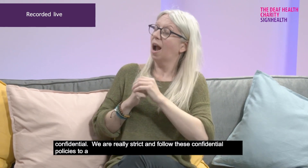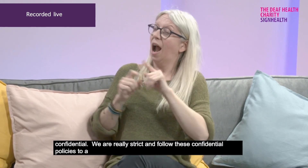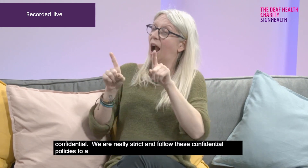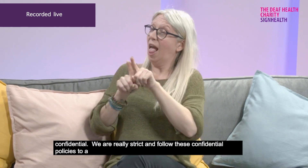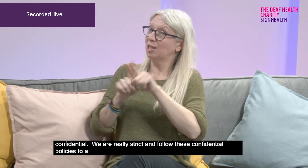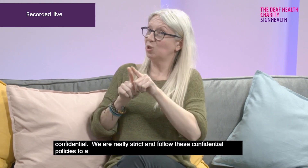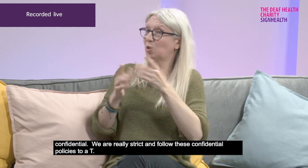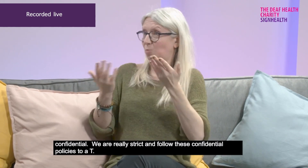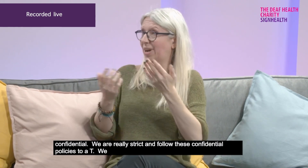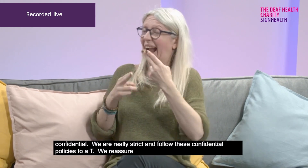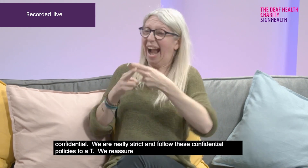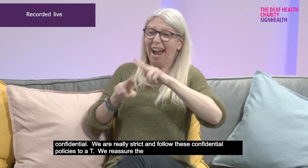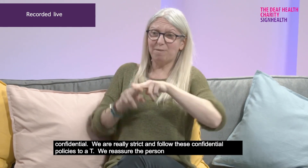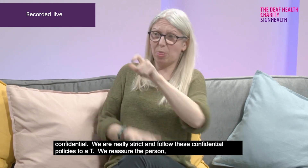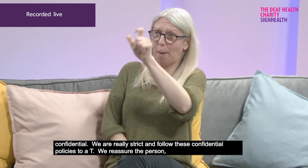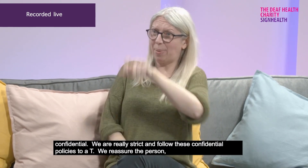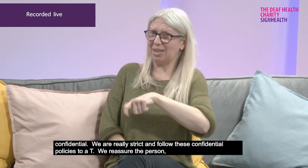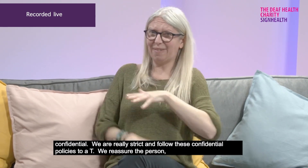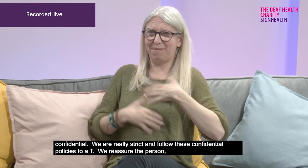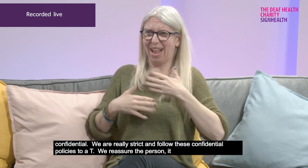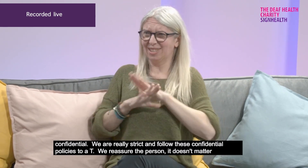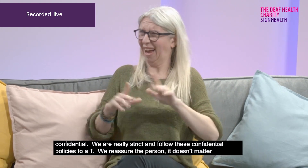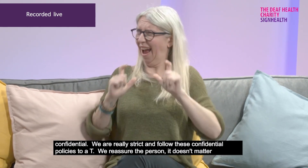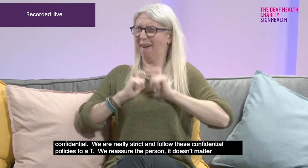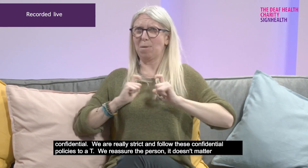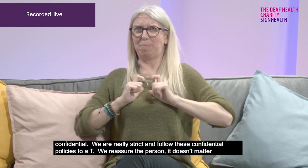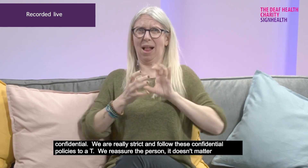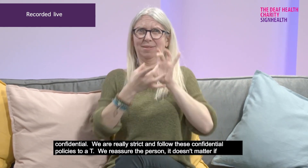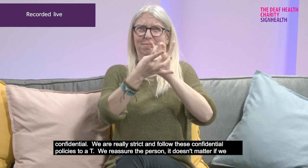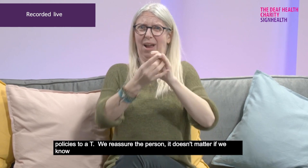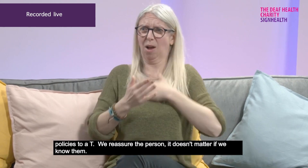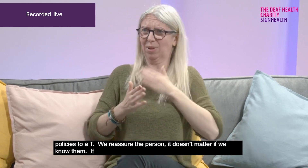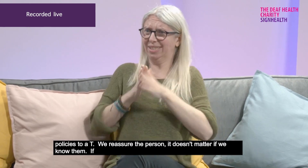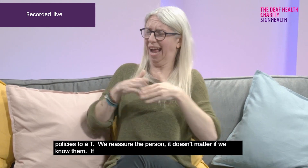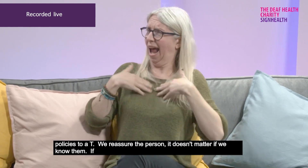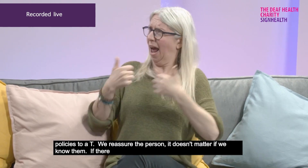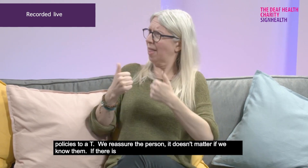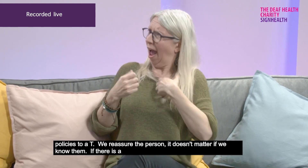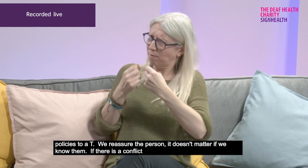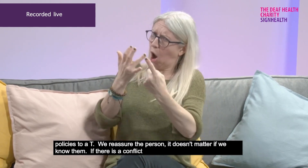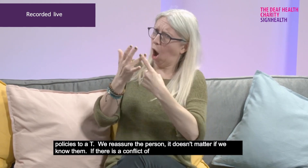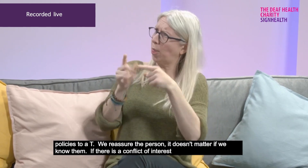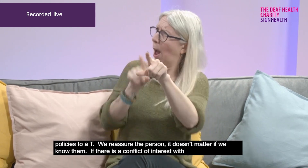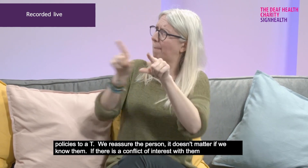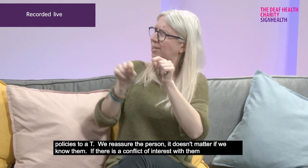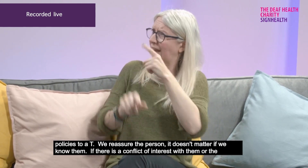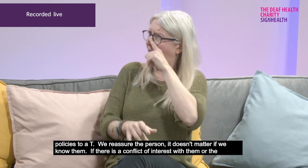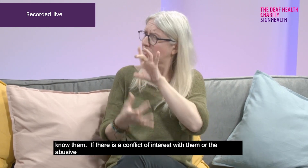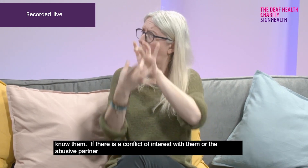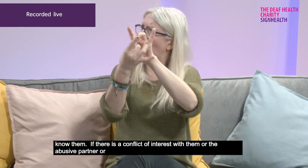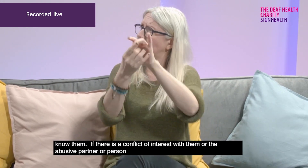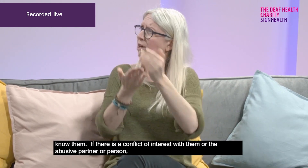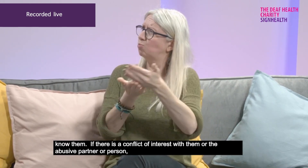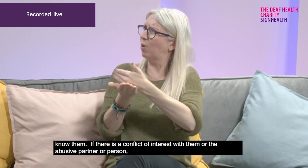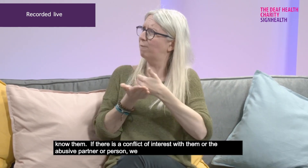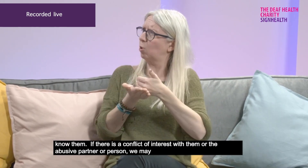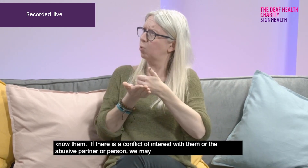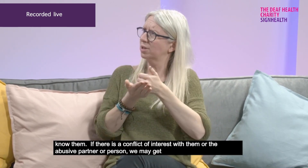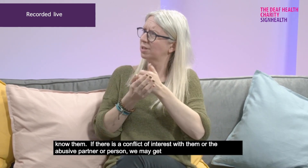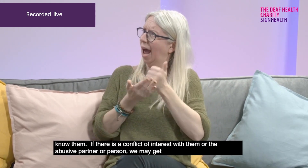we know them. If there is a conflict of interest with them or the abusive partner or person, we may get